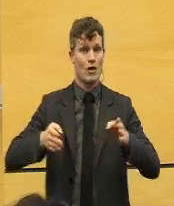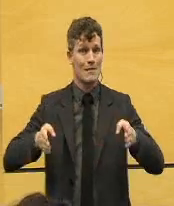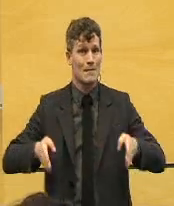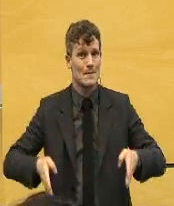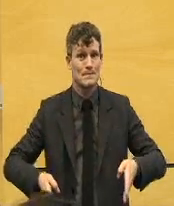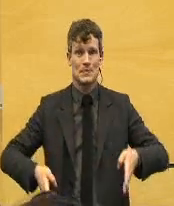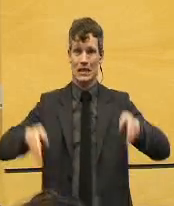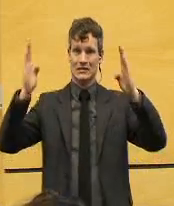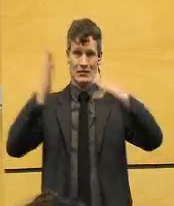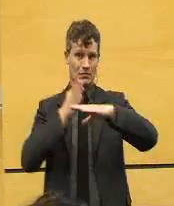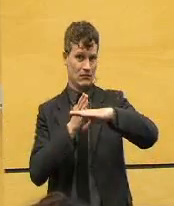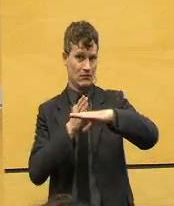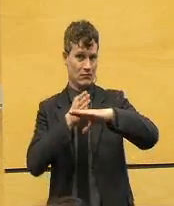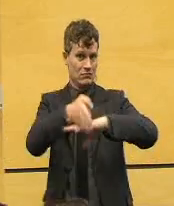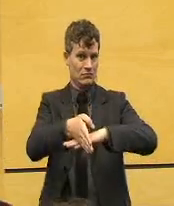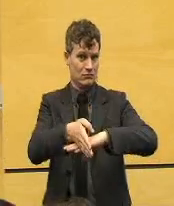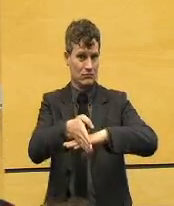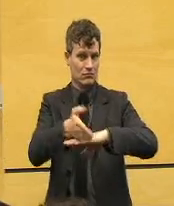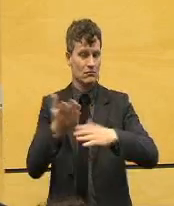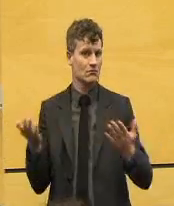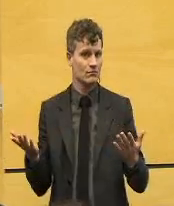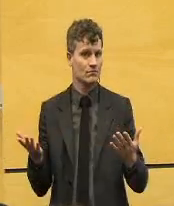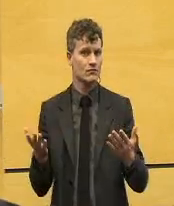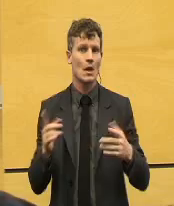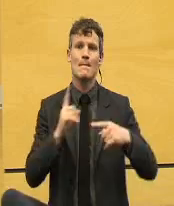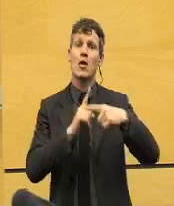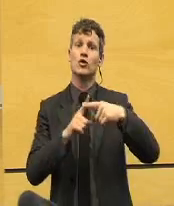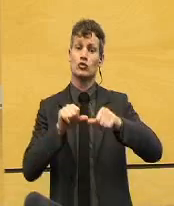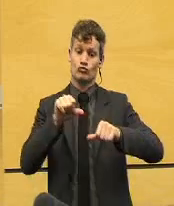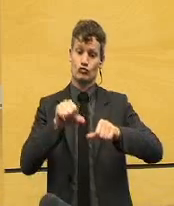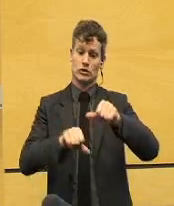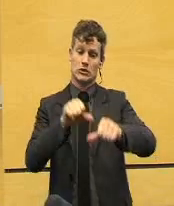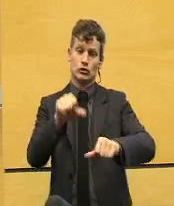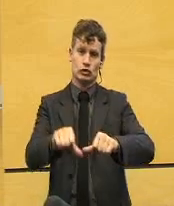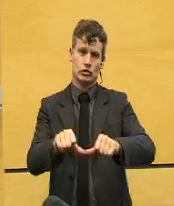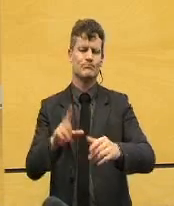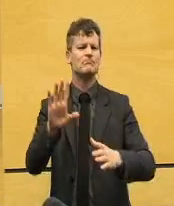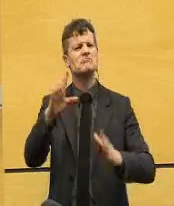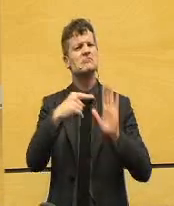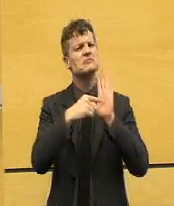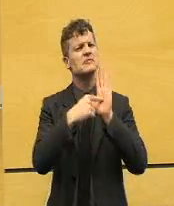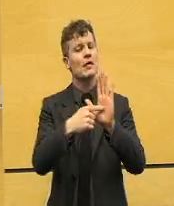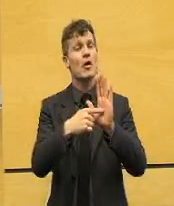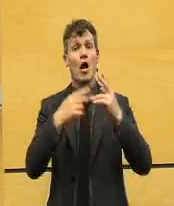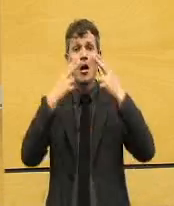judicial procedures. For example, can a blind person receive